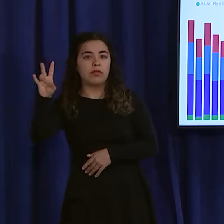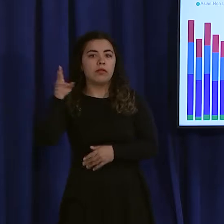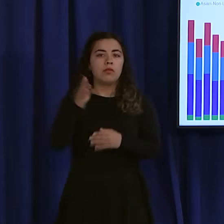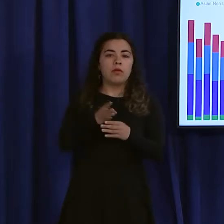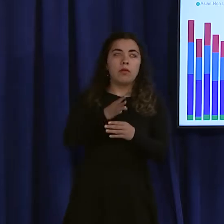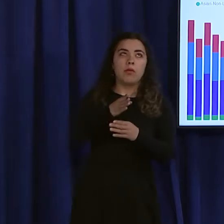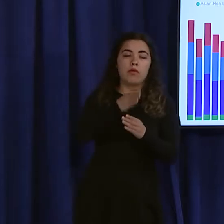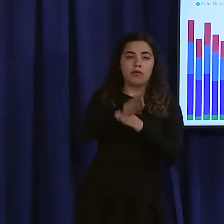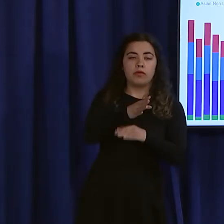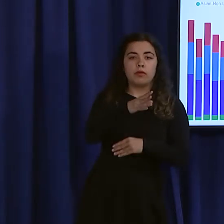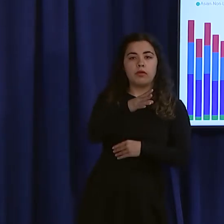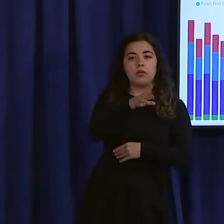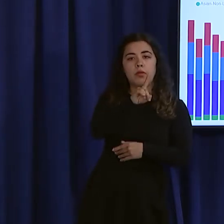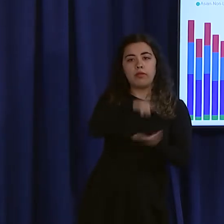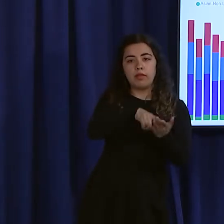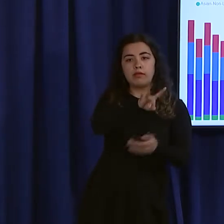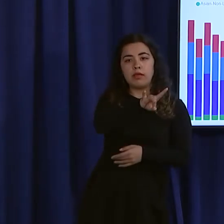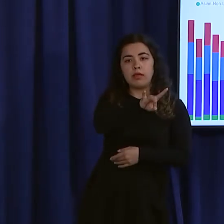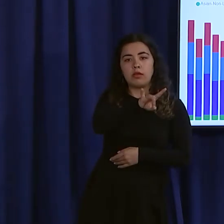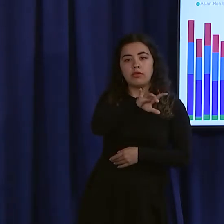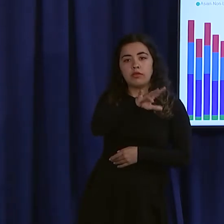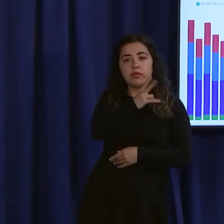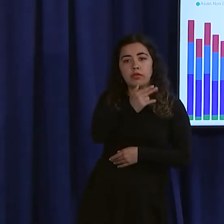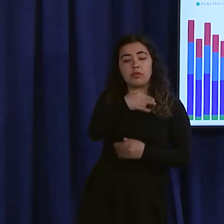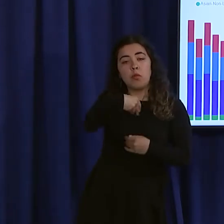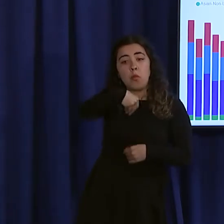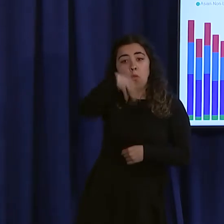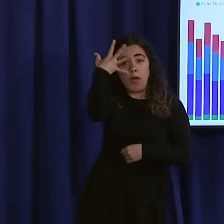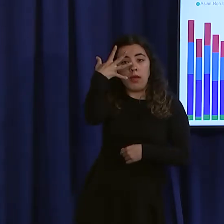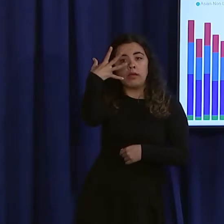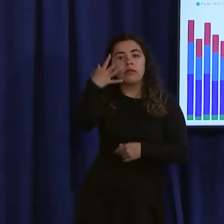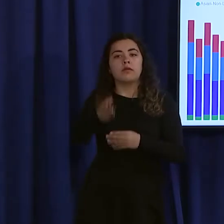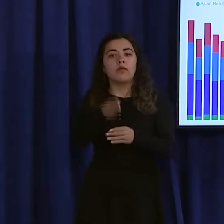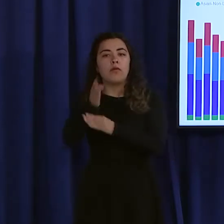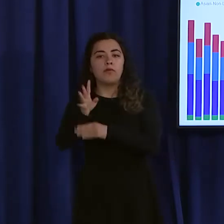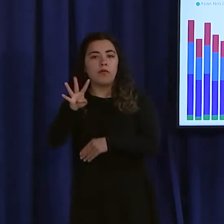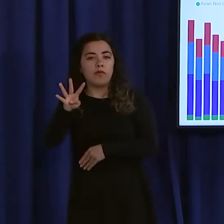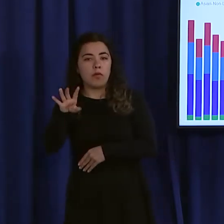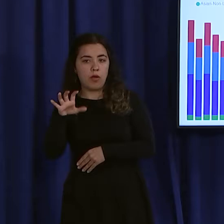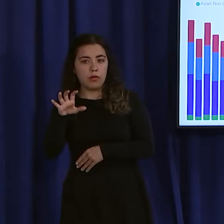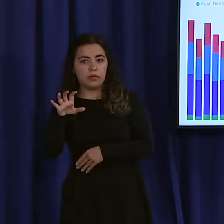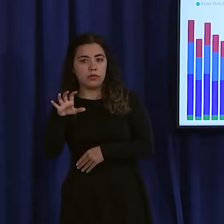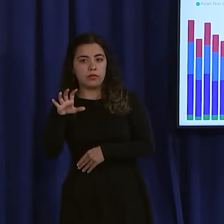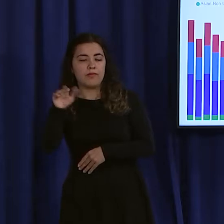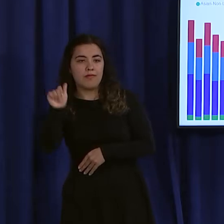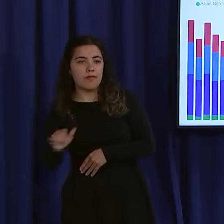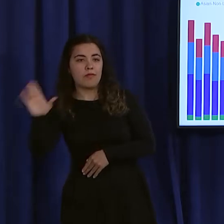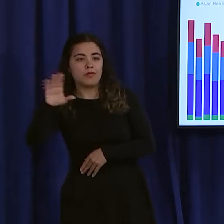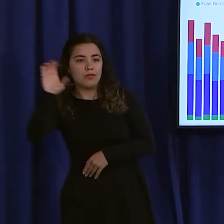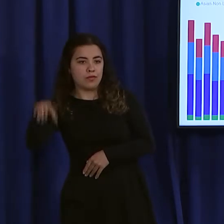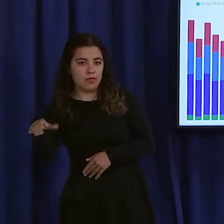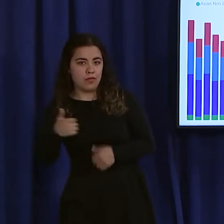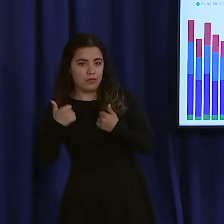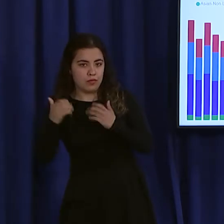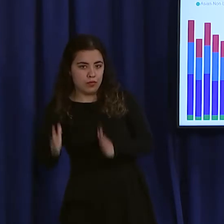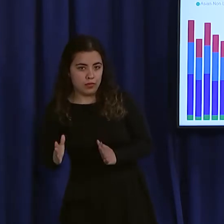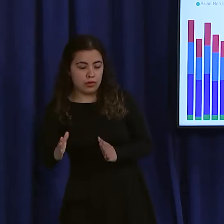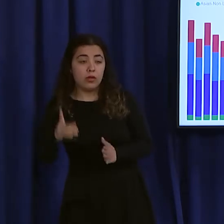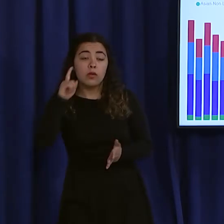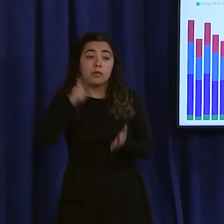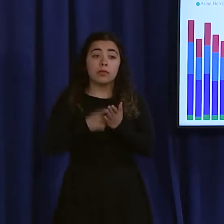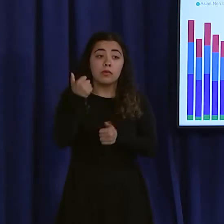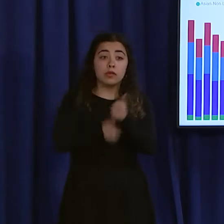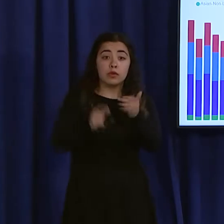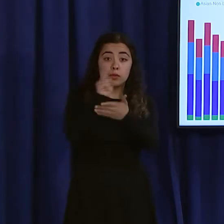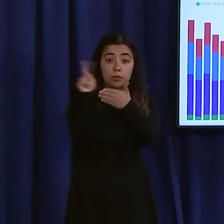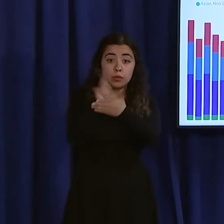white Chicagoans, and more than 400 in Asian Chicagoans. But you can see that's showing over the month how each week those numbers were going